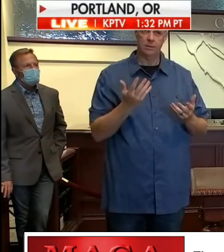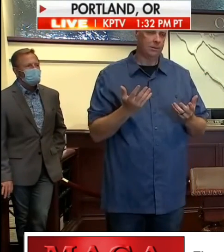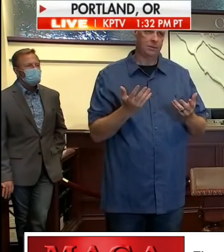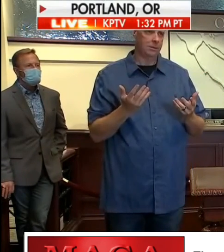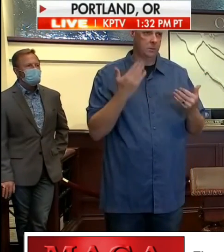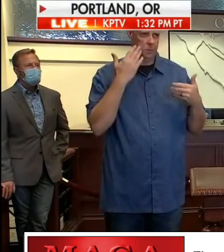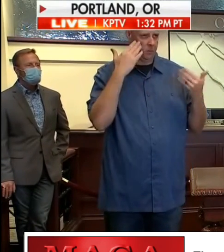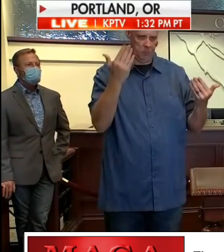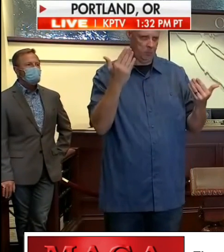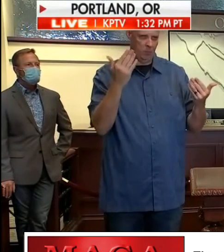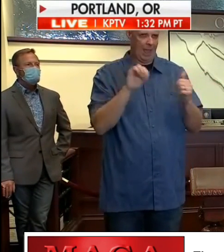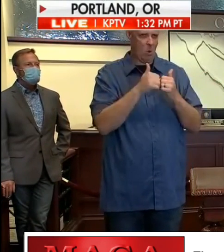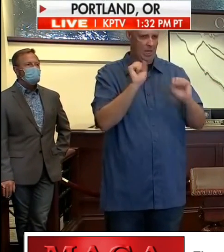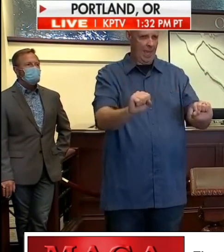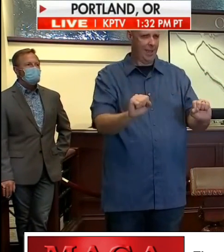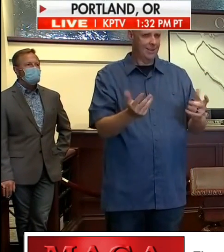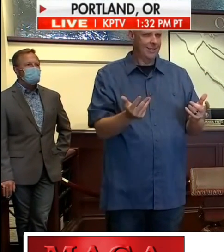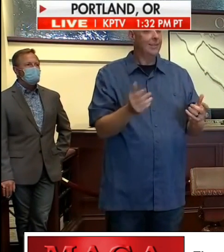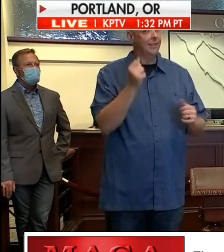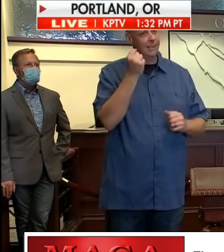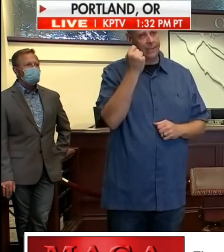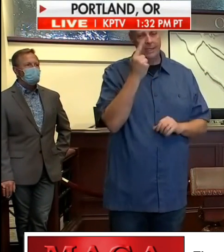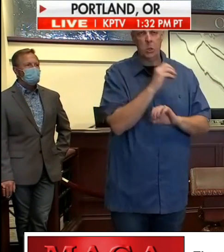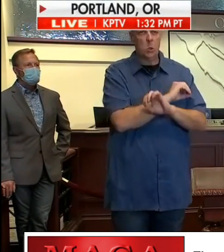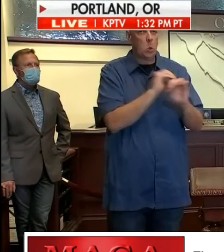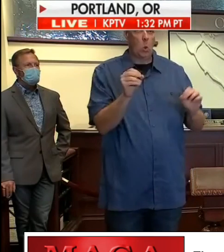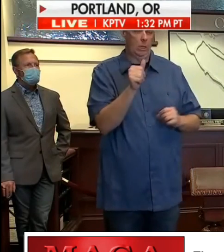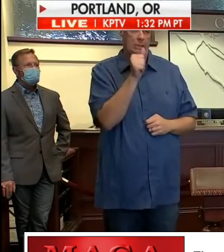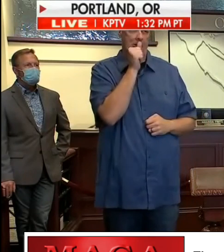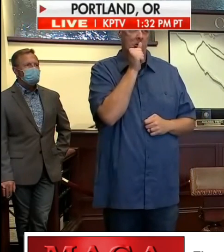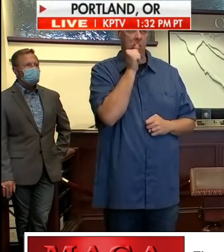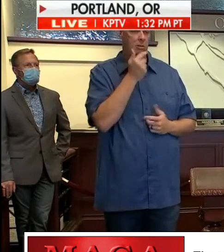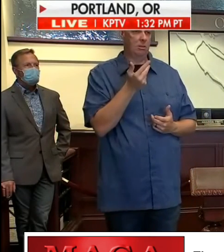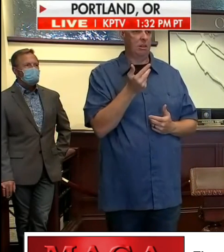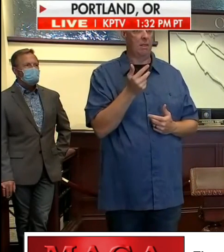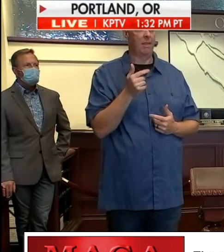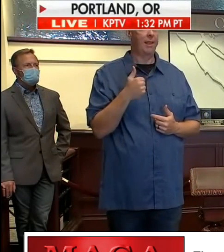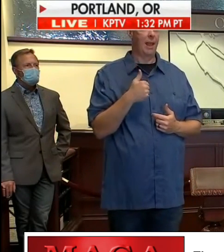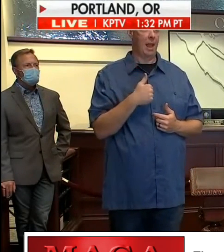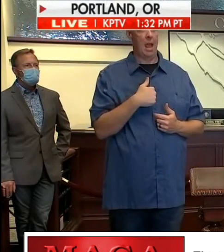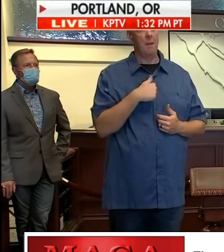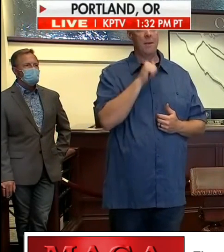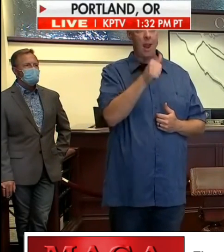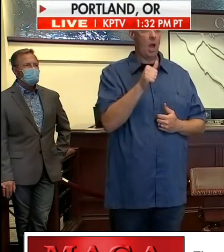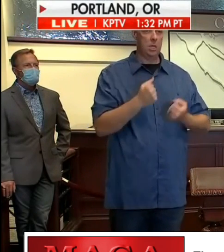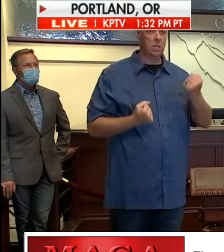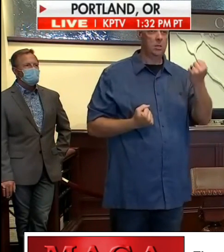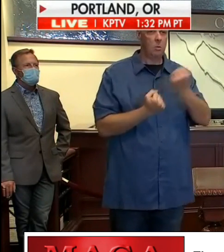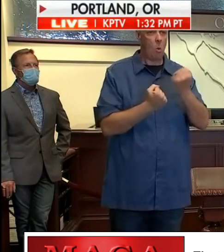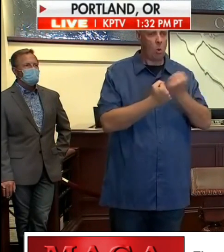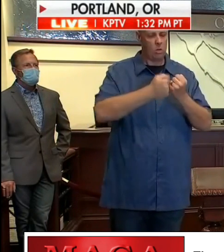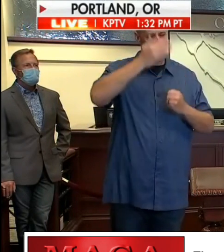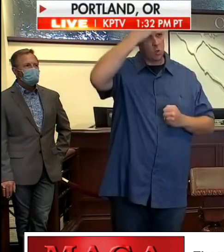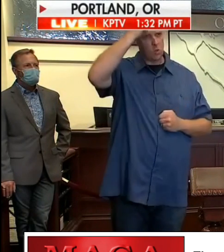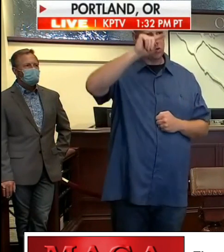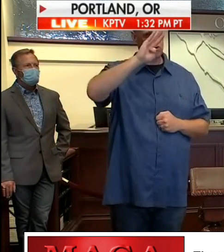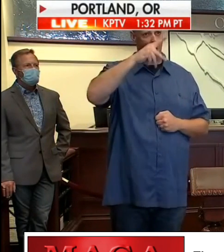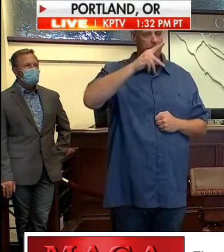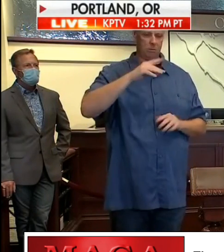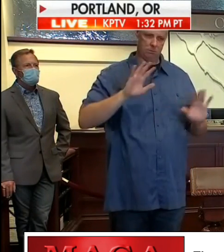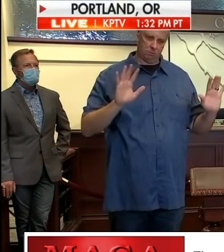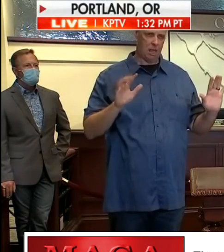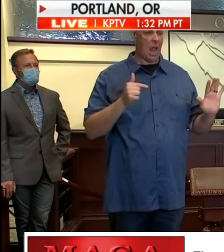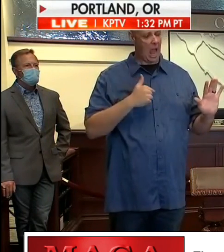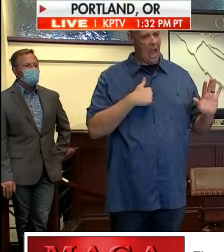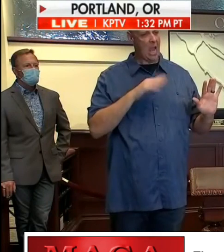in mind, it's no secret to anybody that I personally am not a Trump supporter, but I will defend to